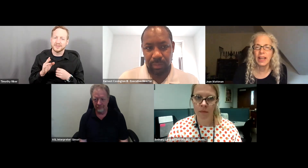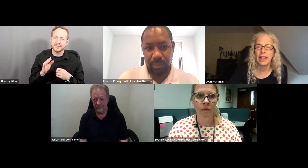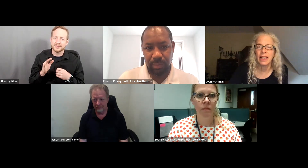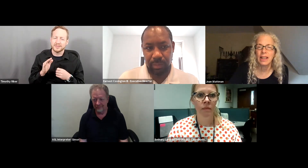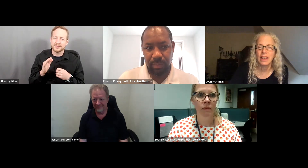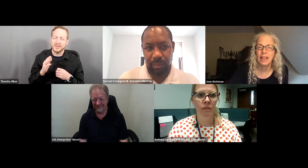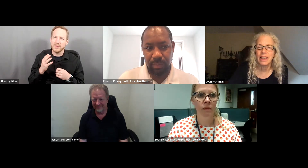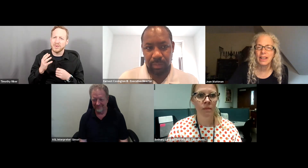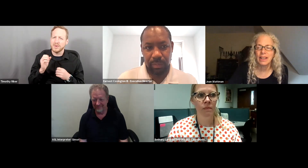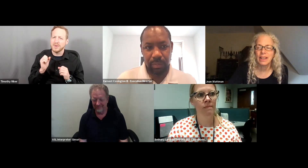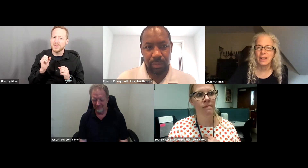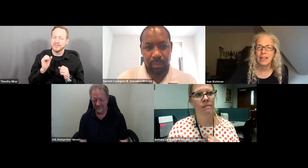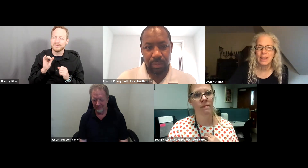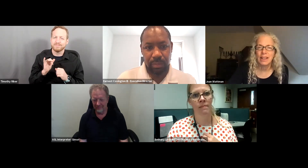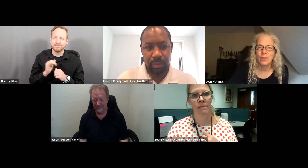Okay.